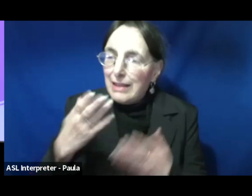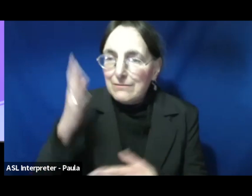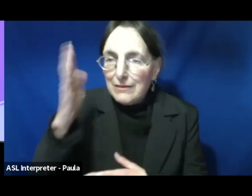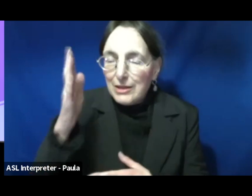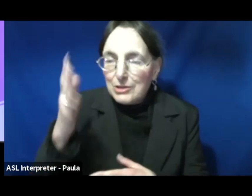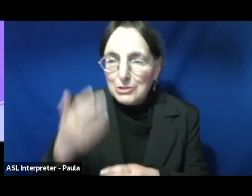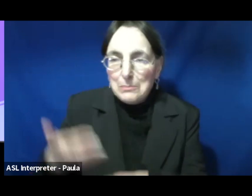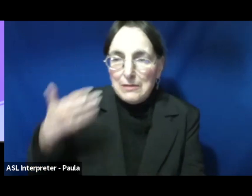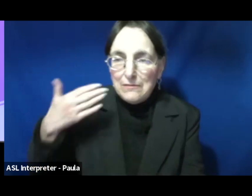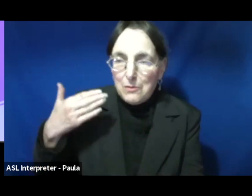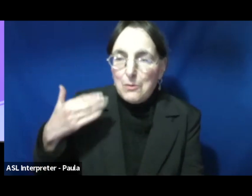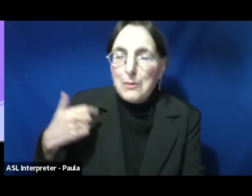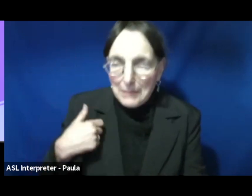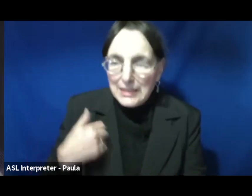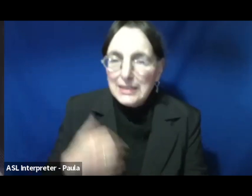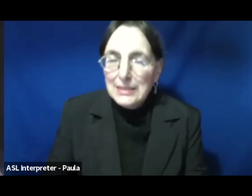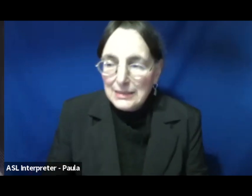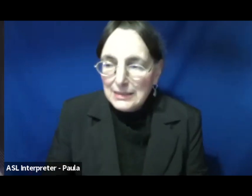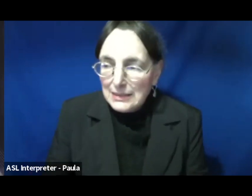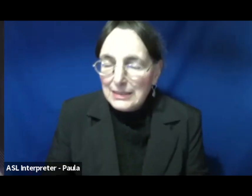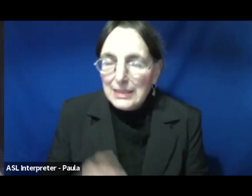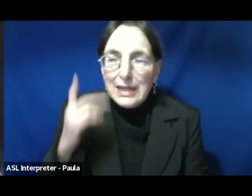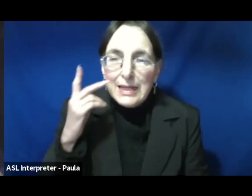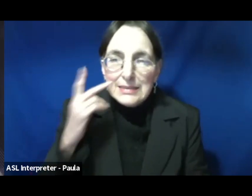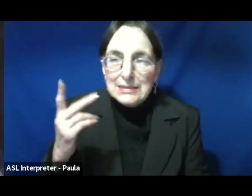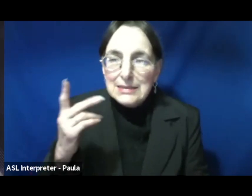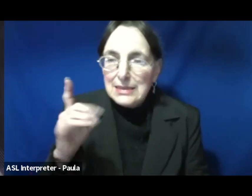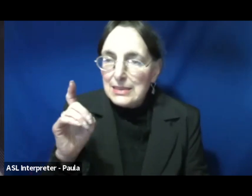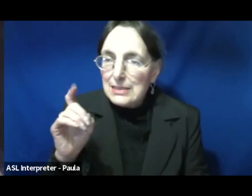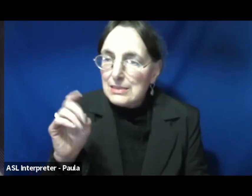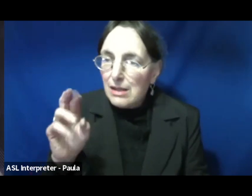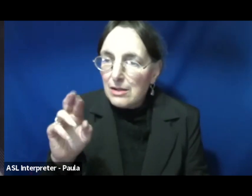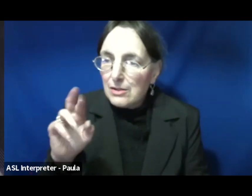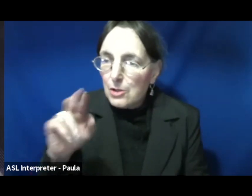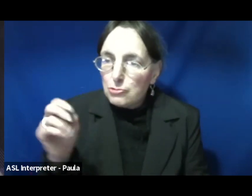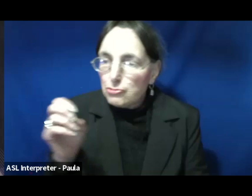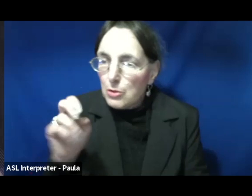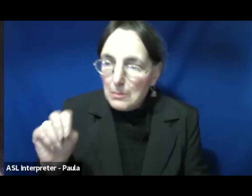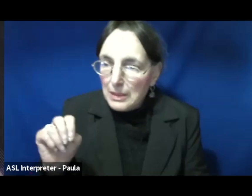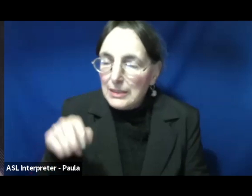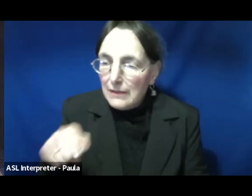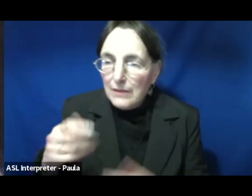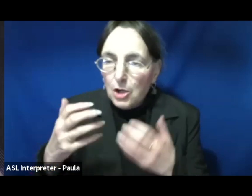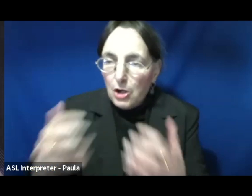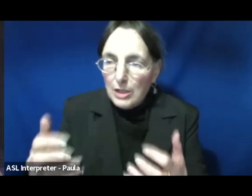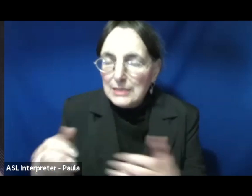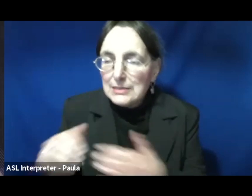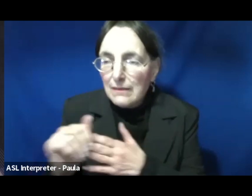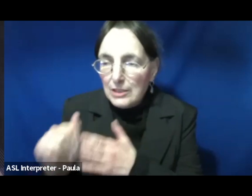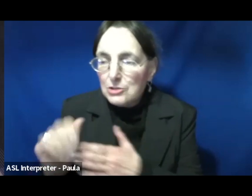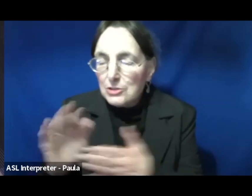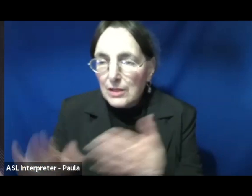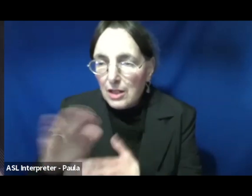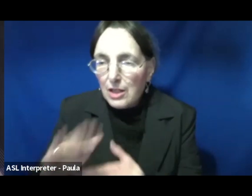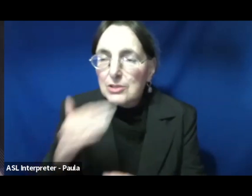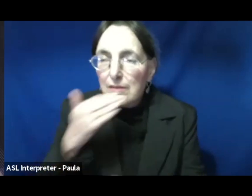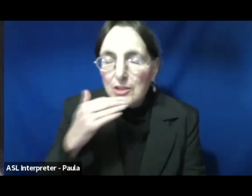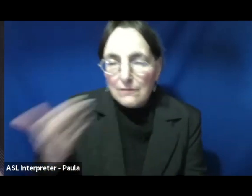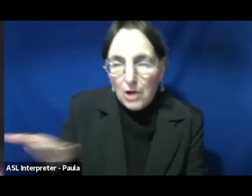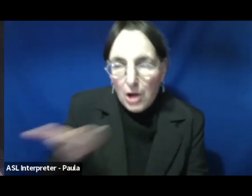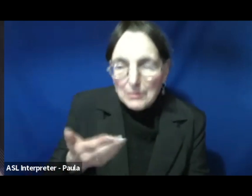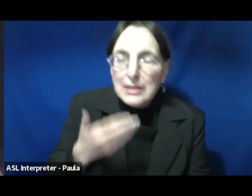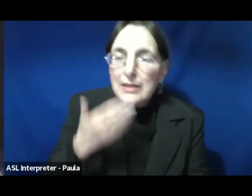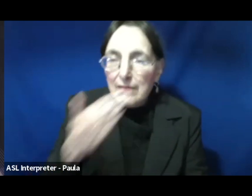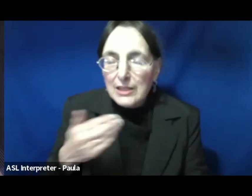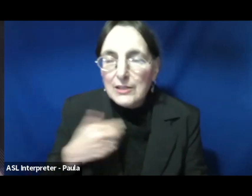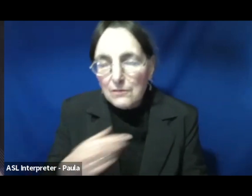Dr. Ruben in the audience and the leadership of the college. Thank you for hiring me here, and thank you for giving me the privilege to be